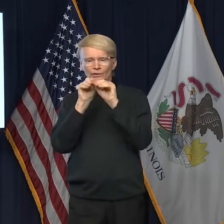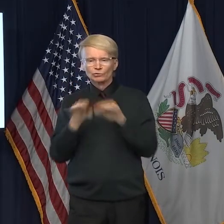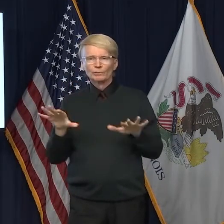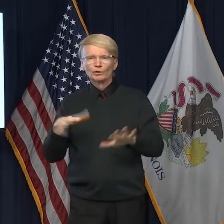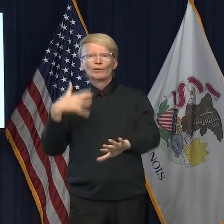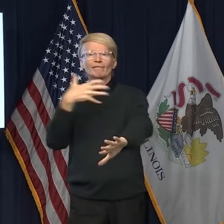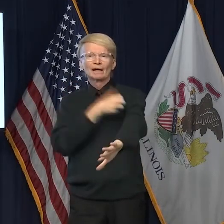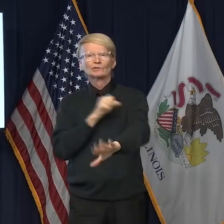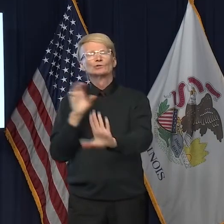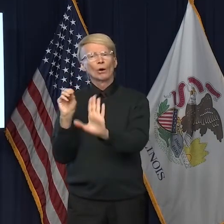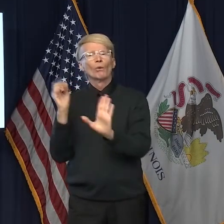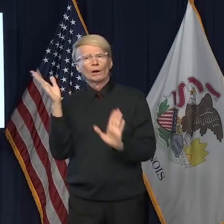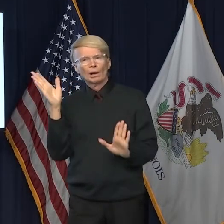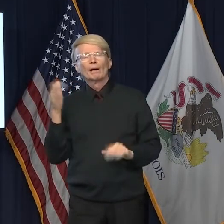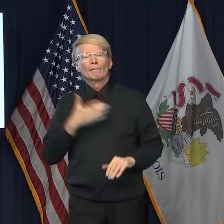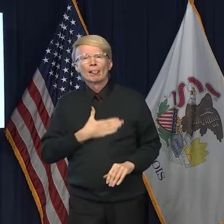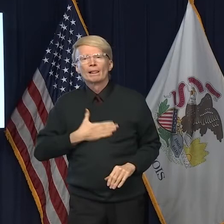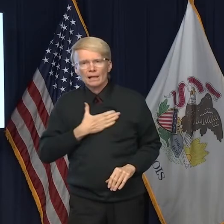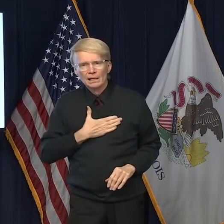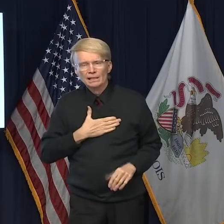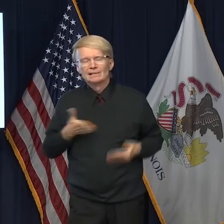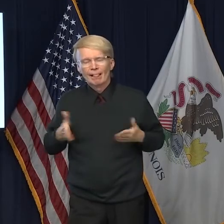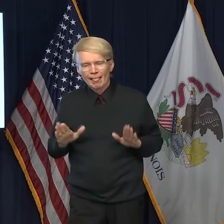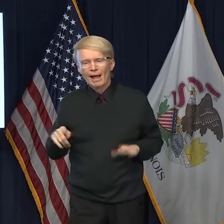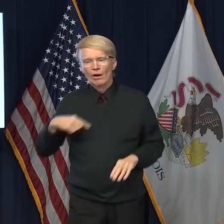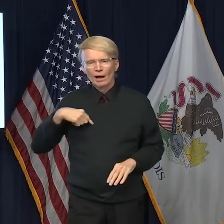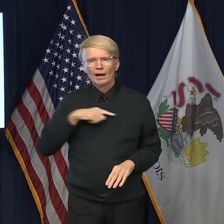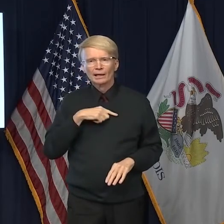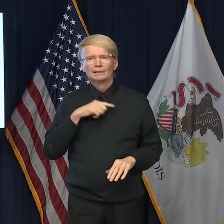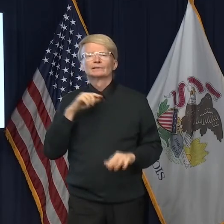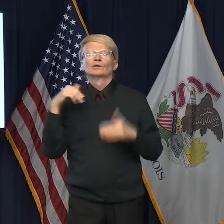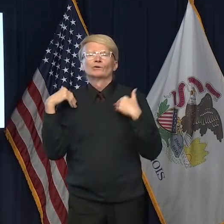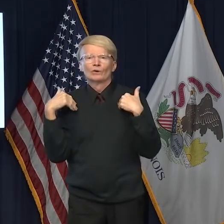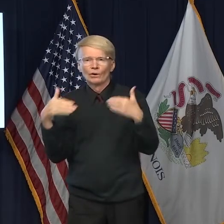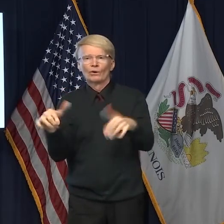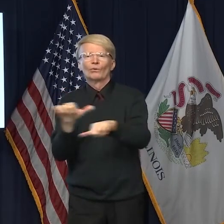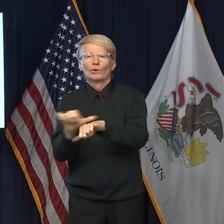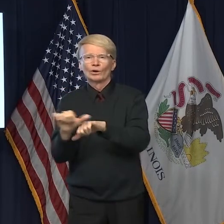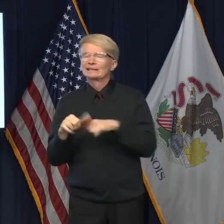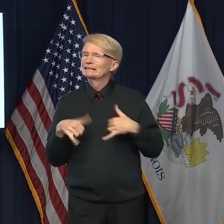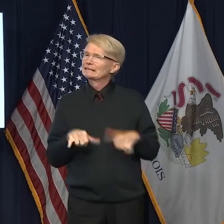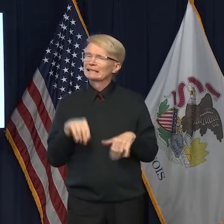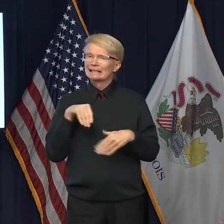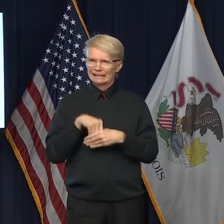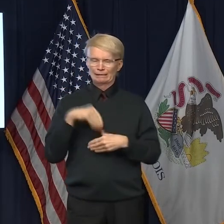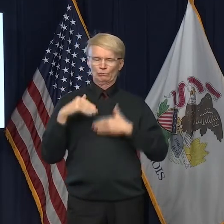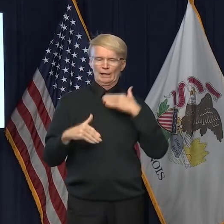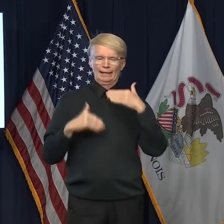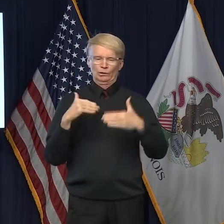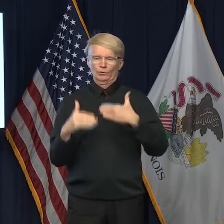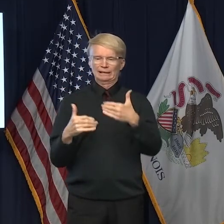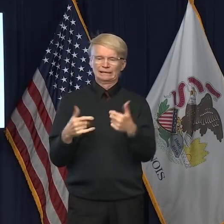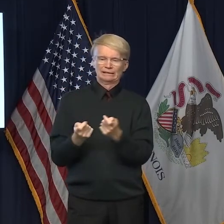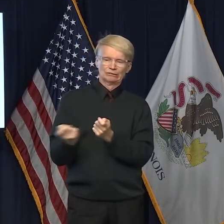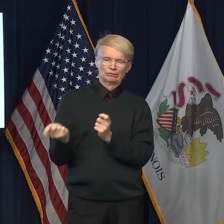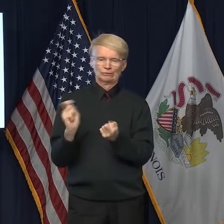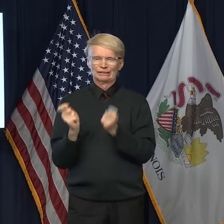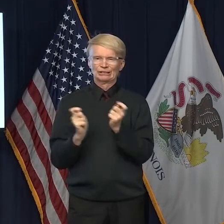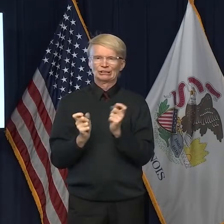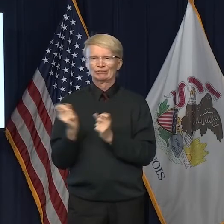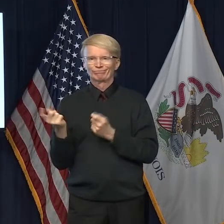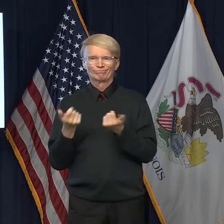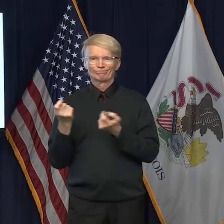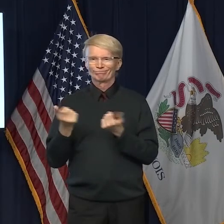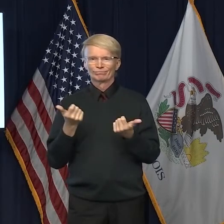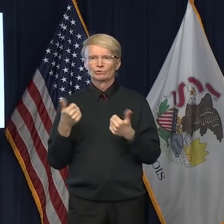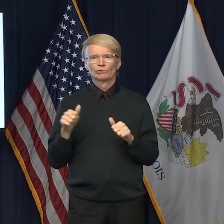again, please allow us to continue to do this work that's constantly in progress. We're constantly trying to tweak and adjust to get a better